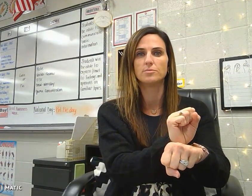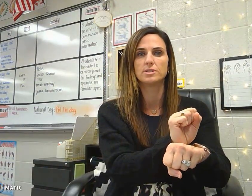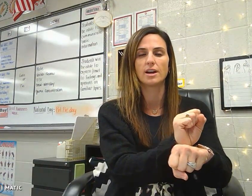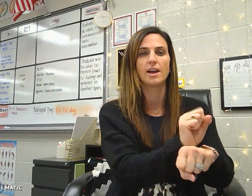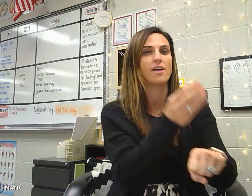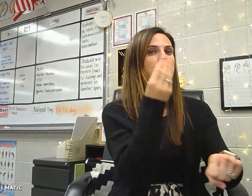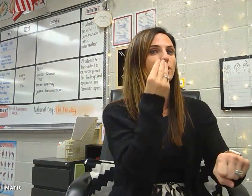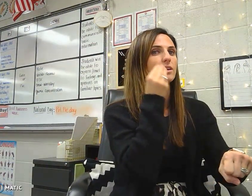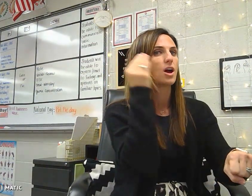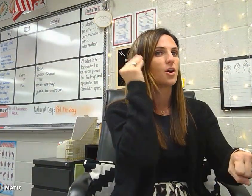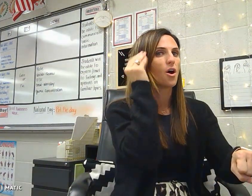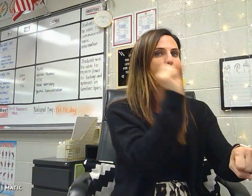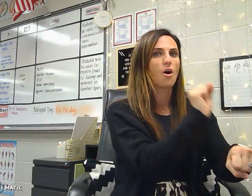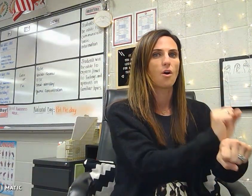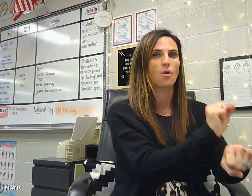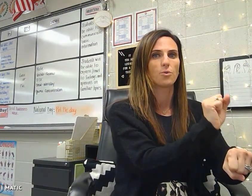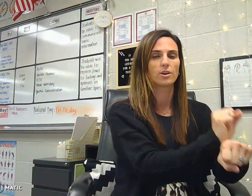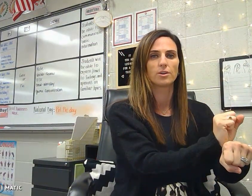job sign after it. Homework.